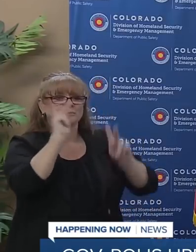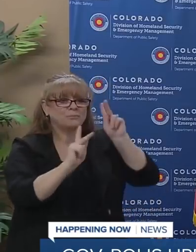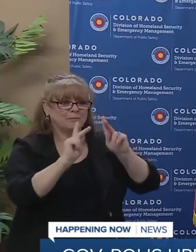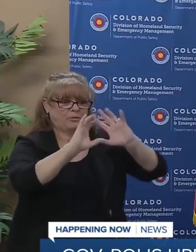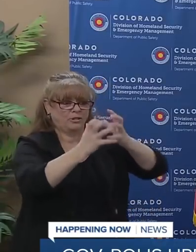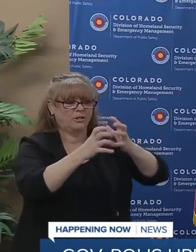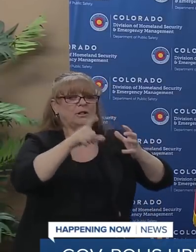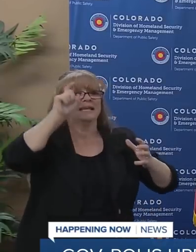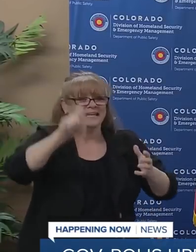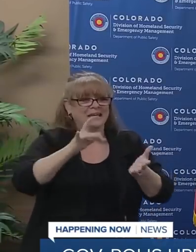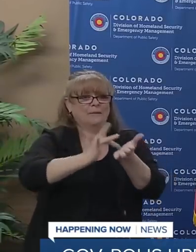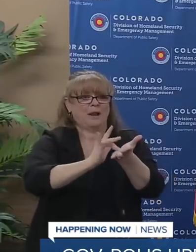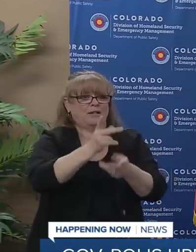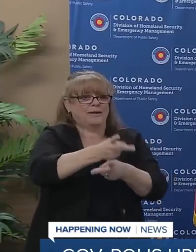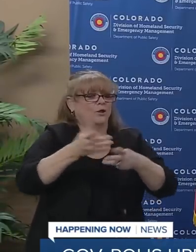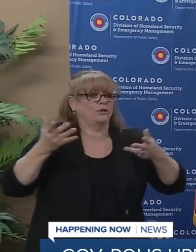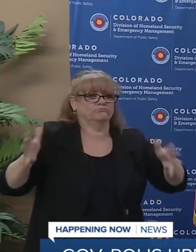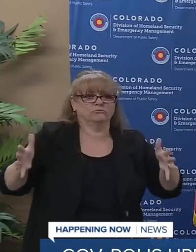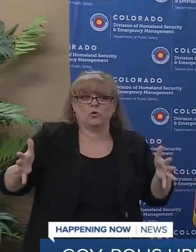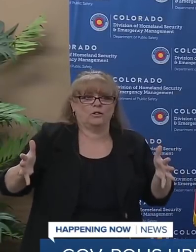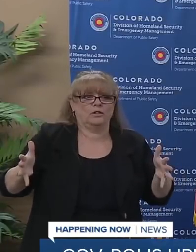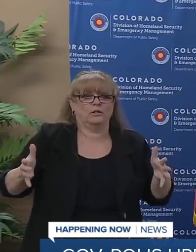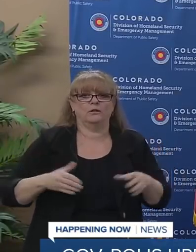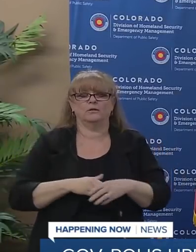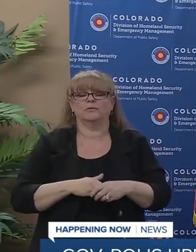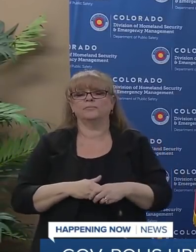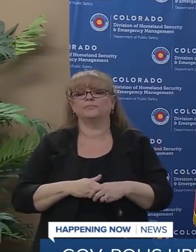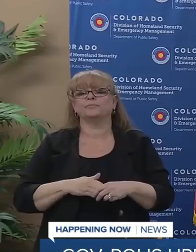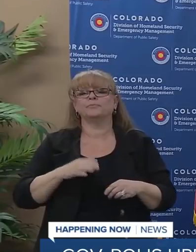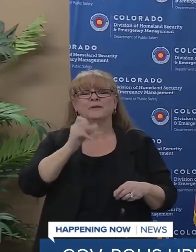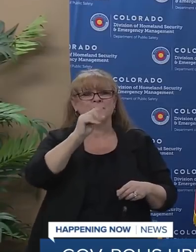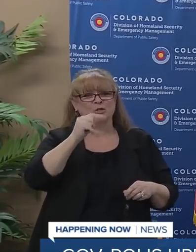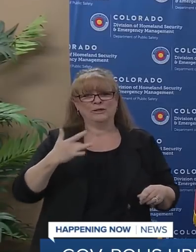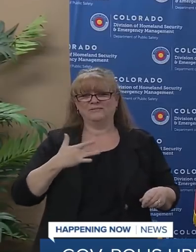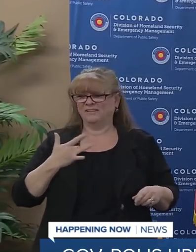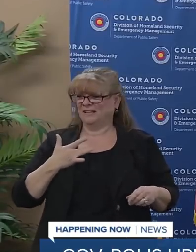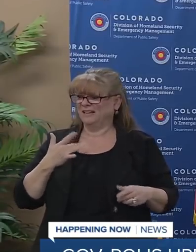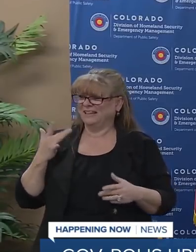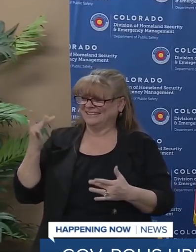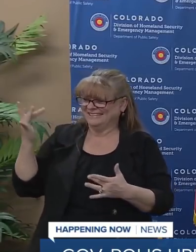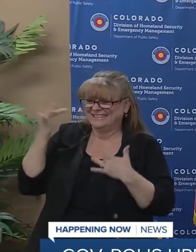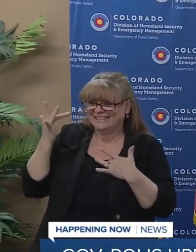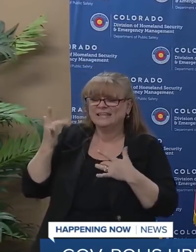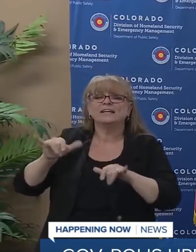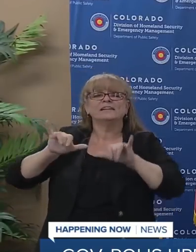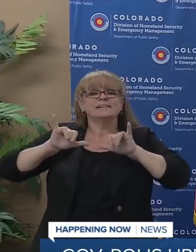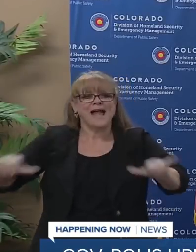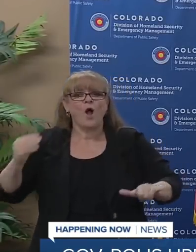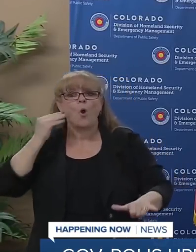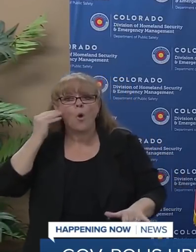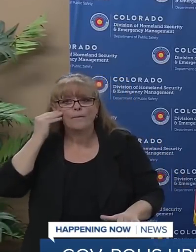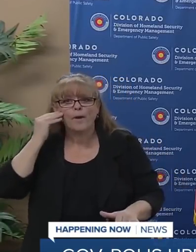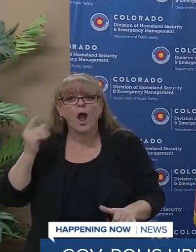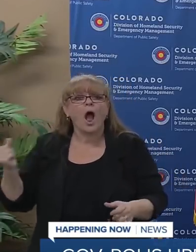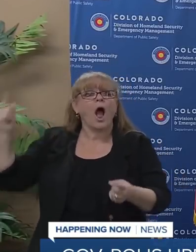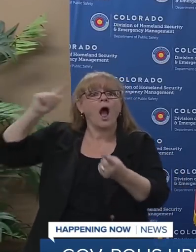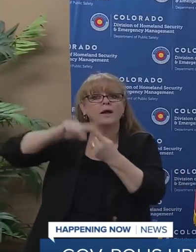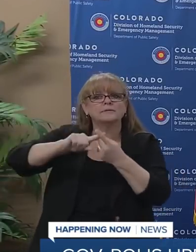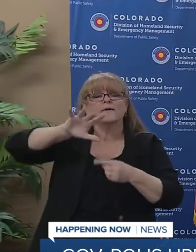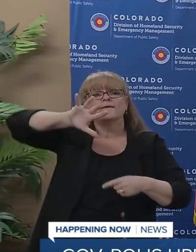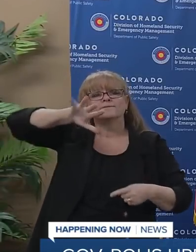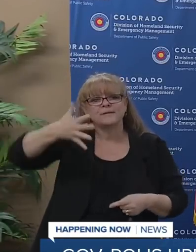until 4 or 5 days after your last symptom and your fever have gone away. Then you're able to interact with others again. So if